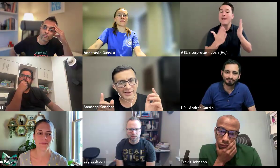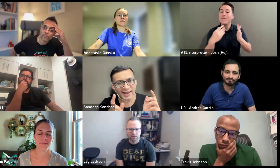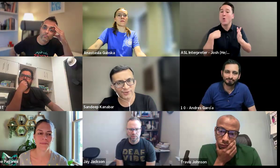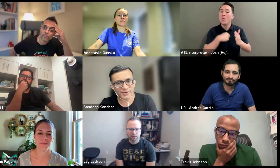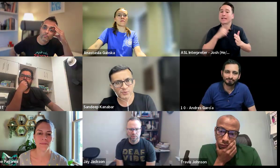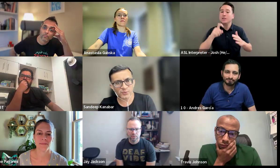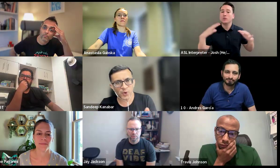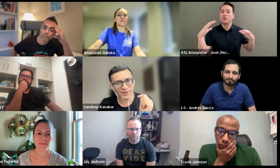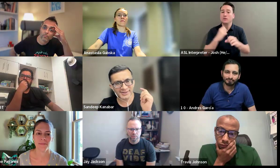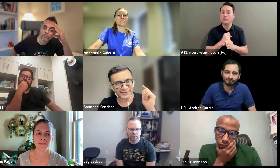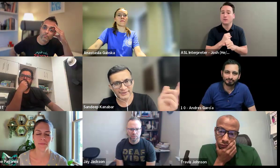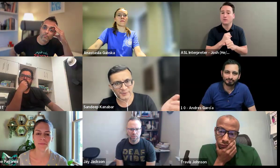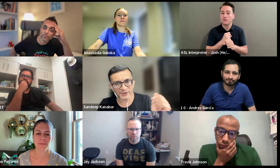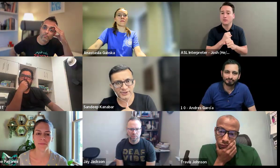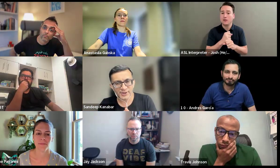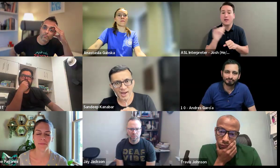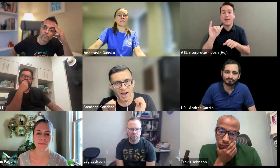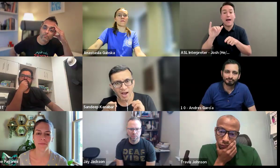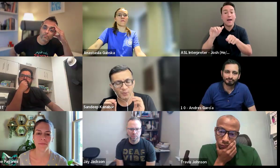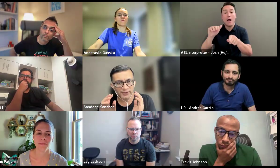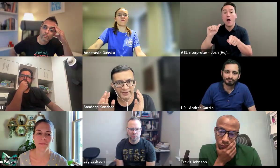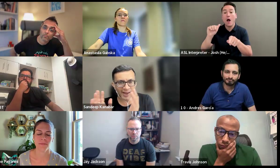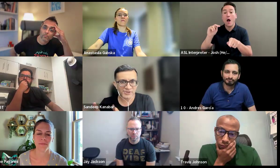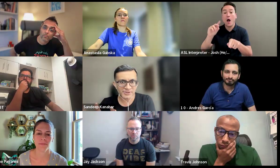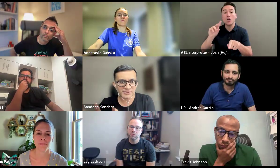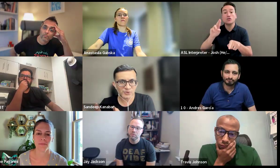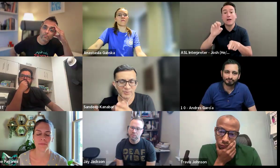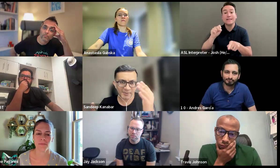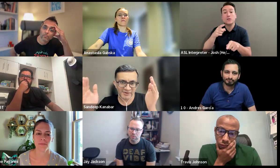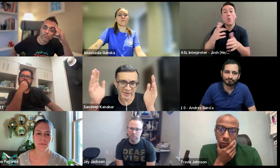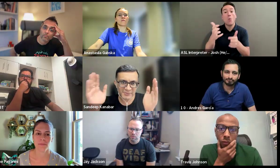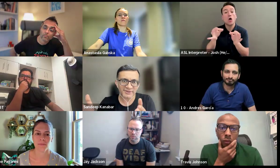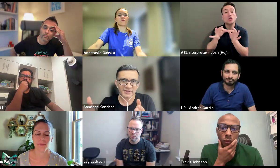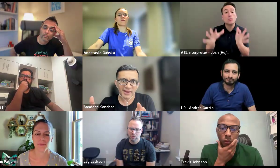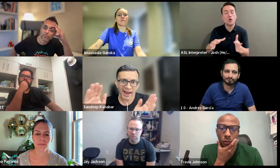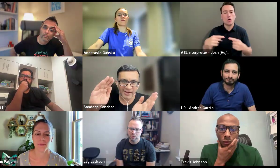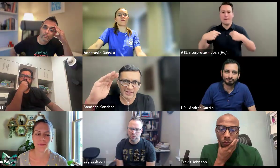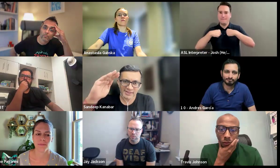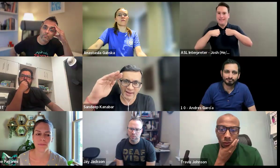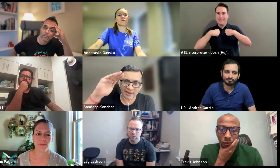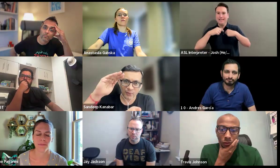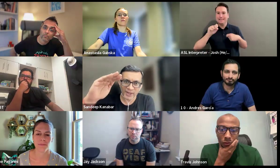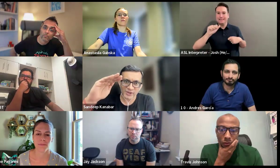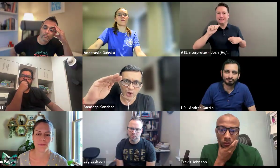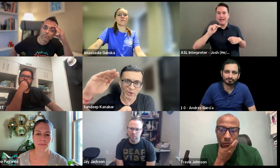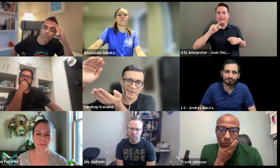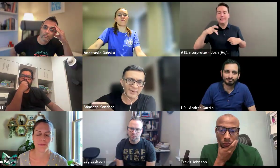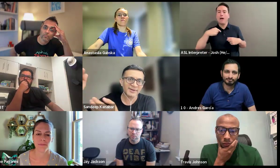Like Andres wants an interpreter. I want a caption. So maybe we split it and just share like a very short